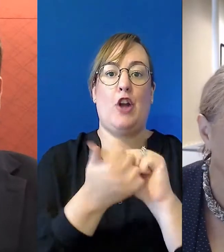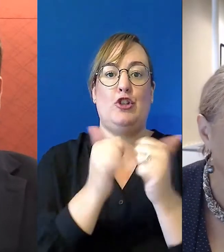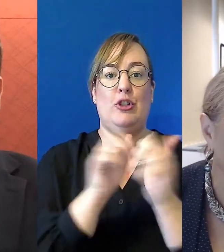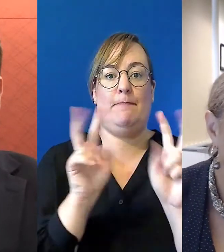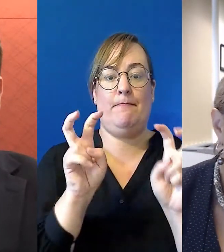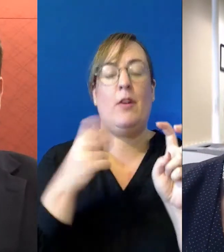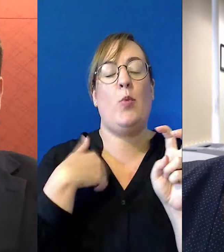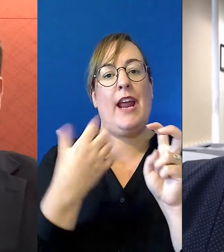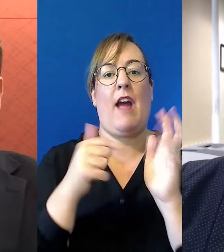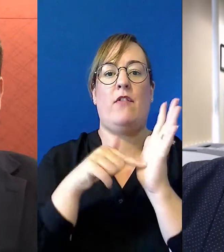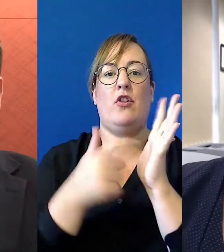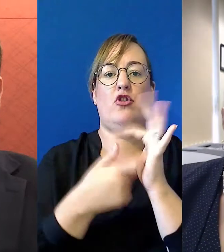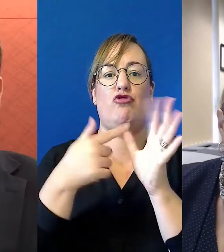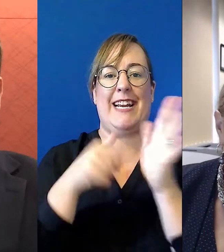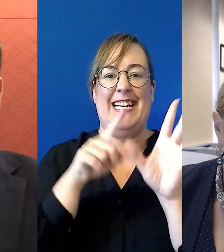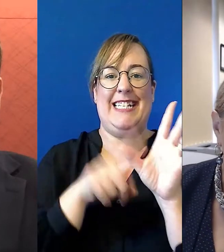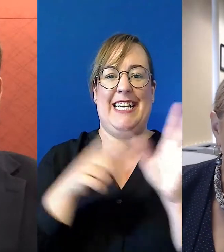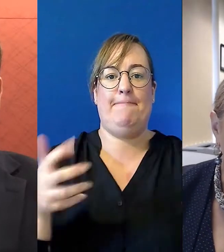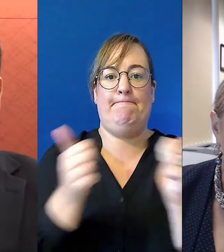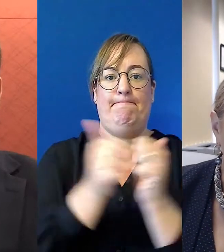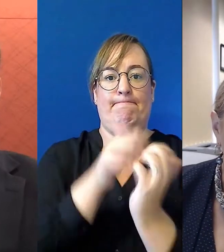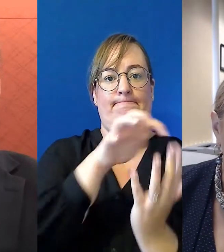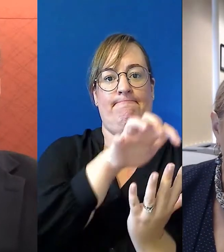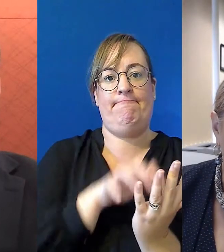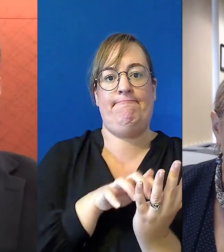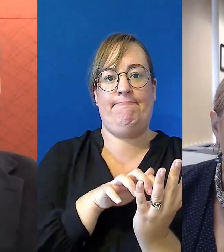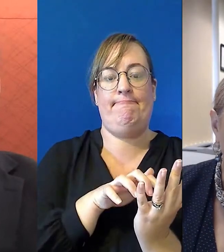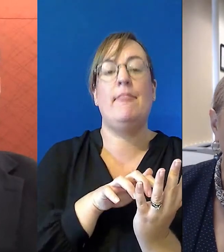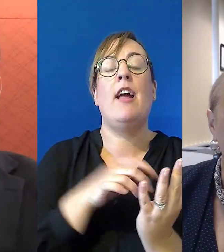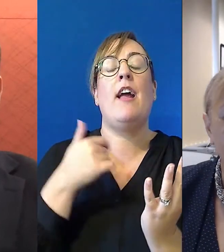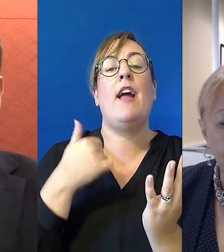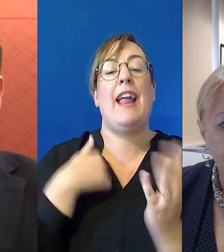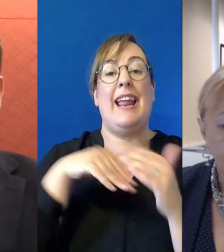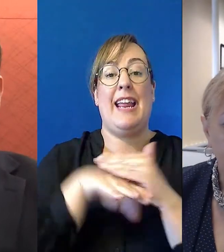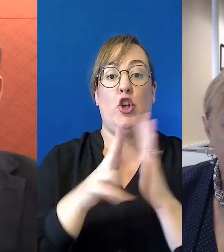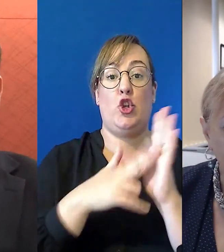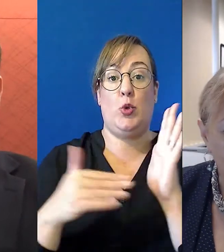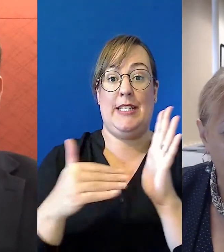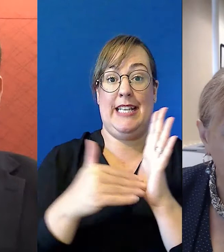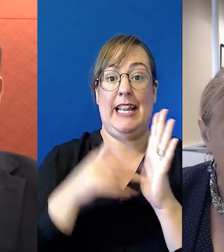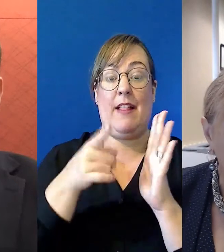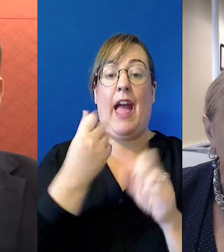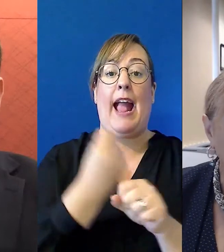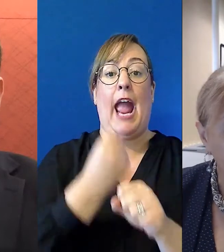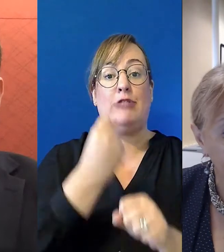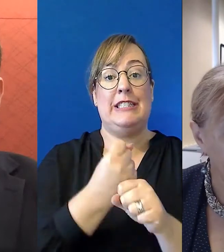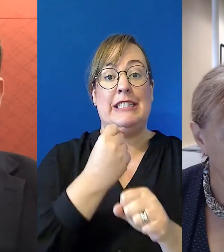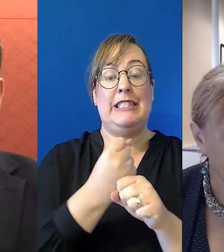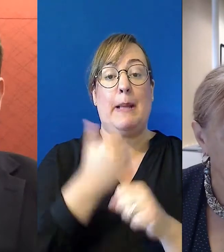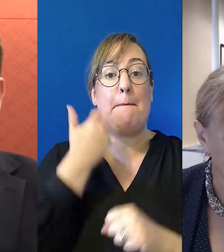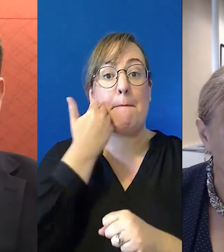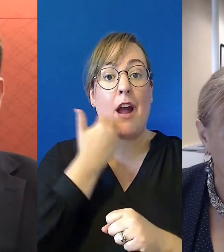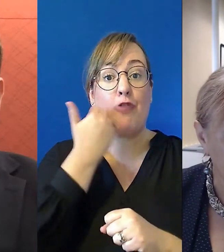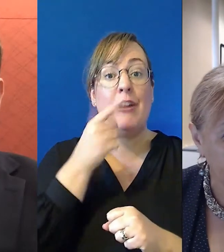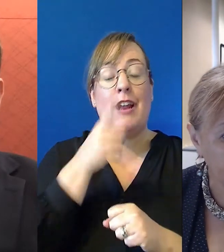of Waitangi. The Treaty of Waitangi in New Zealand guaranteed to Maori the right to